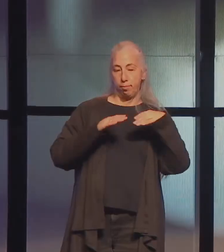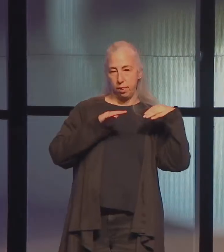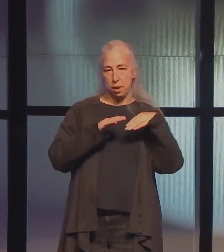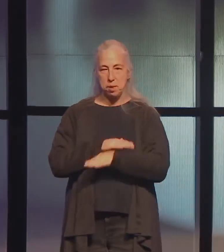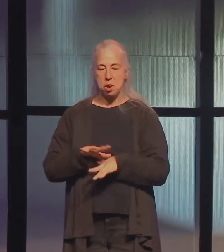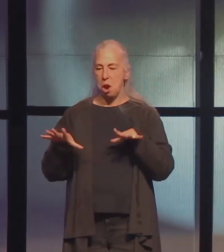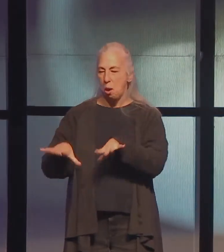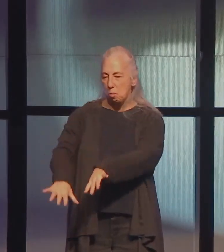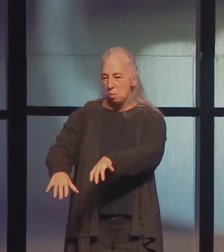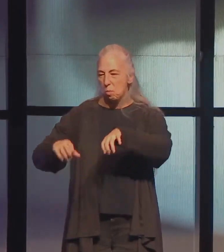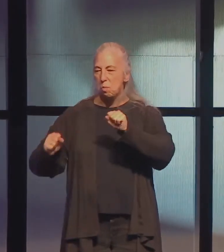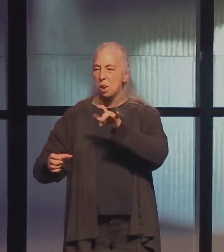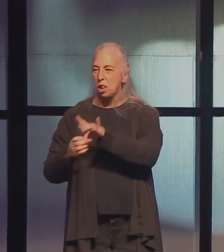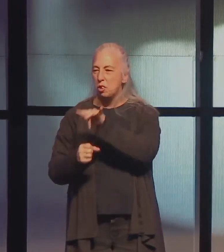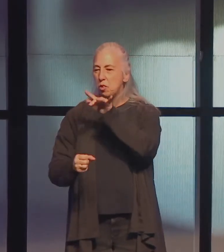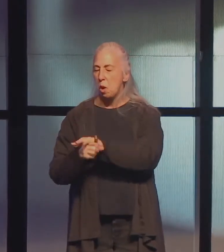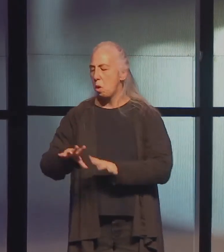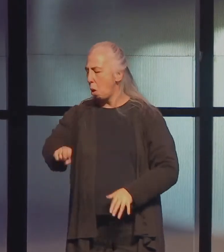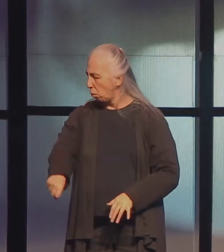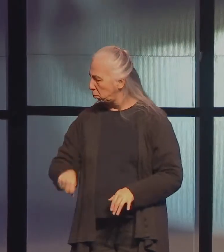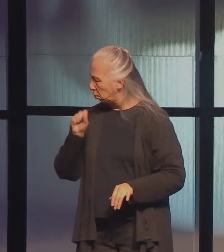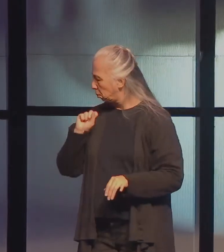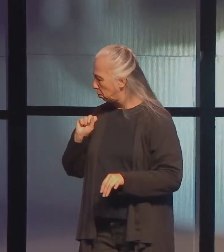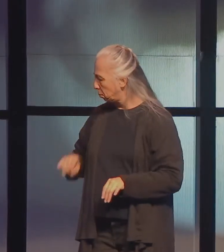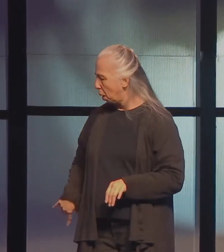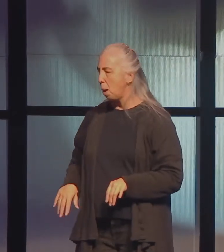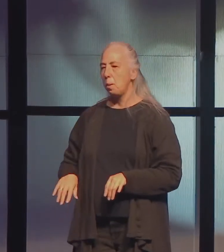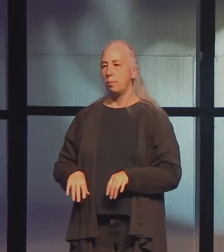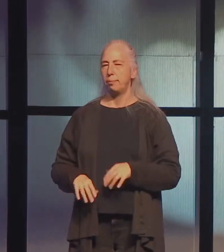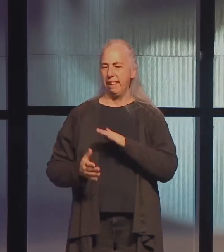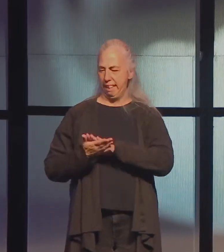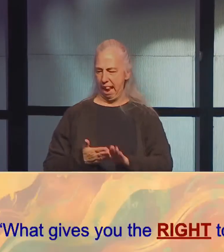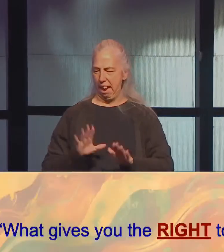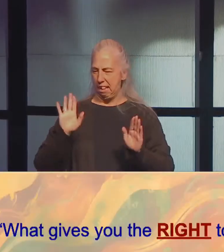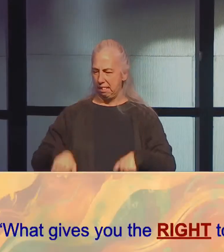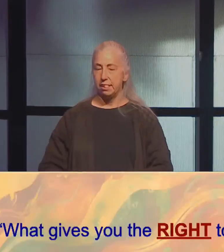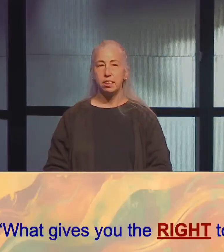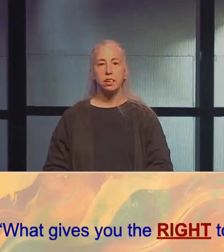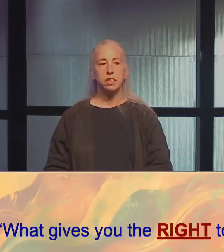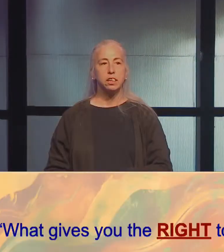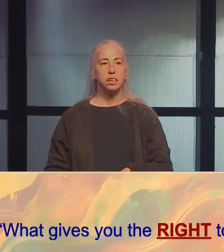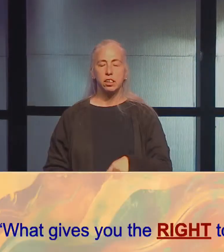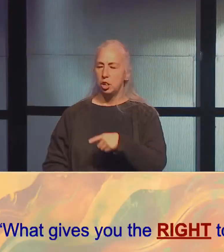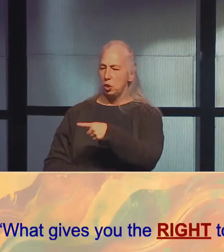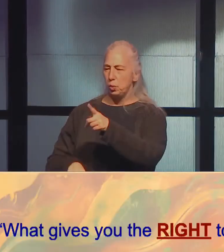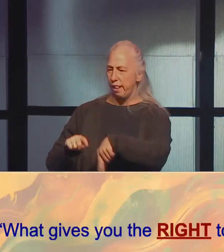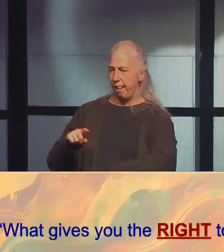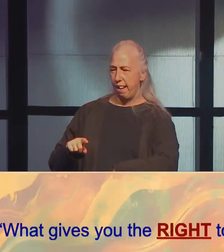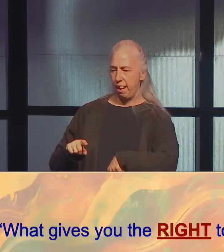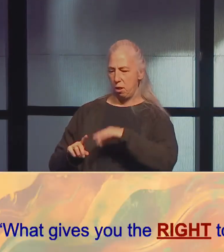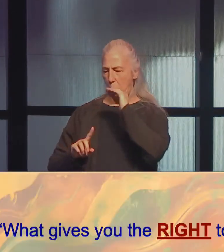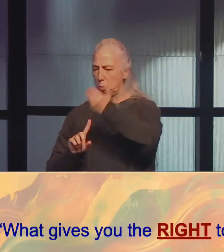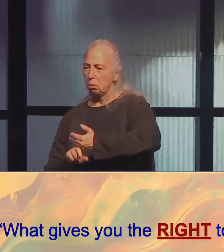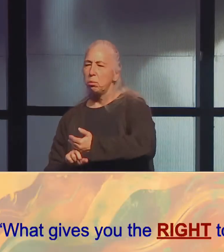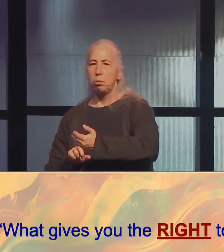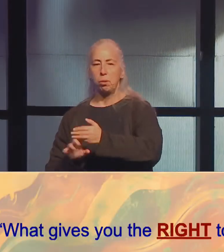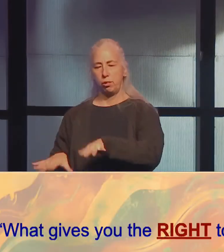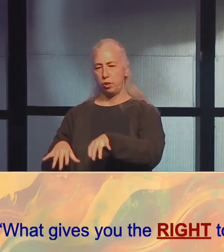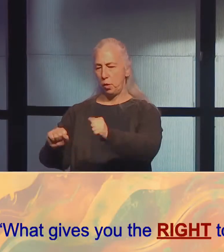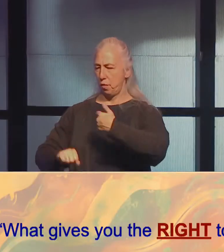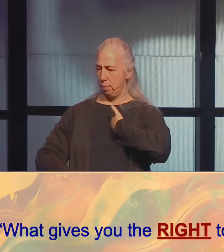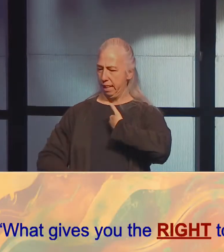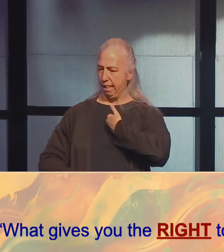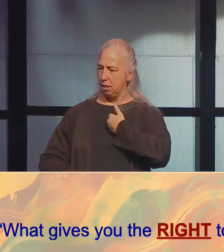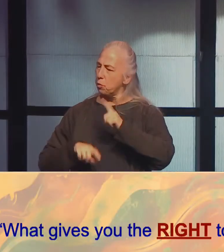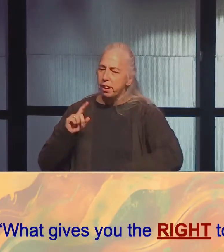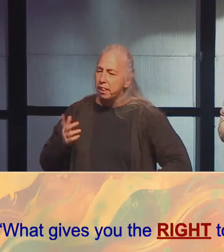snatch up that soda and drink, throw it in the trash can. Say, what gives you the right to define me? What gives you the right to define